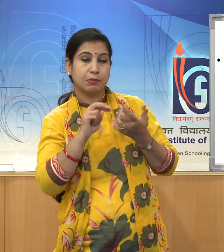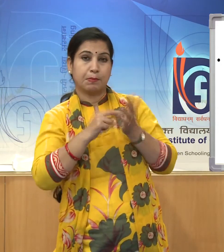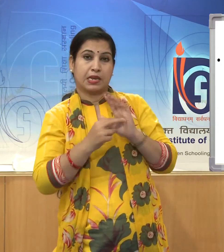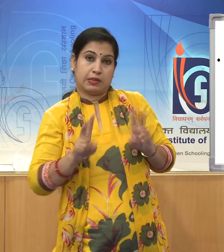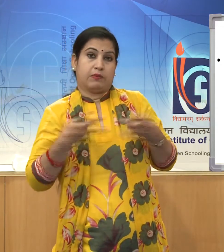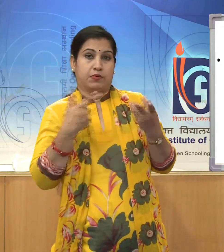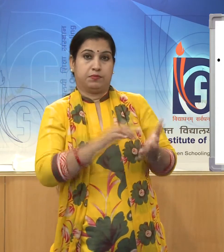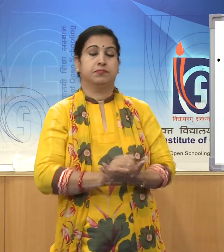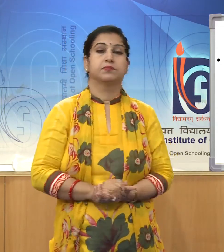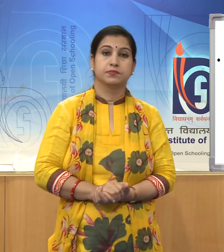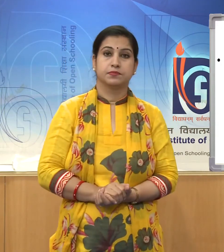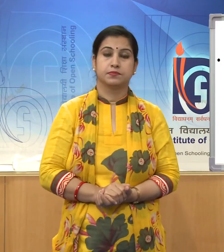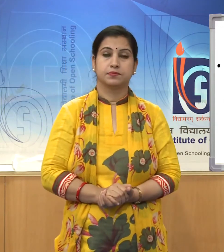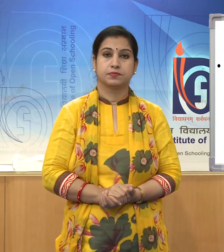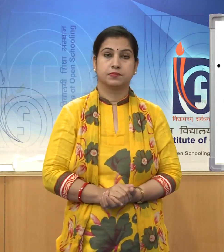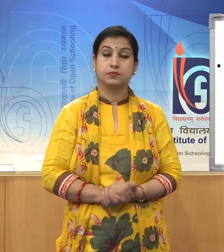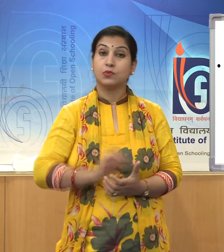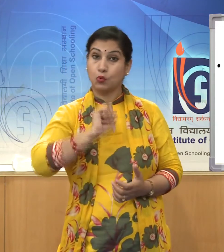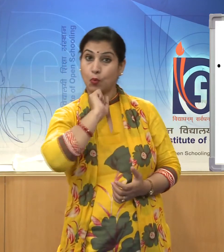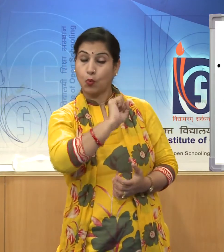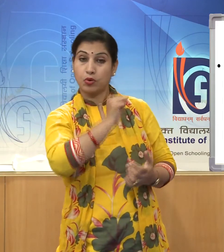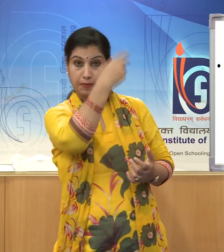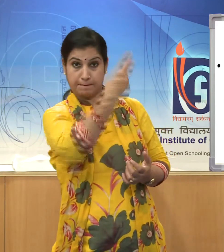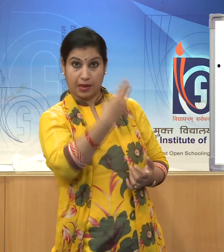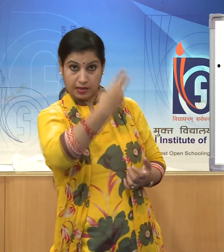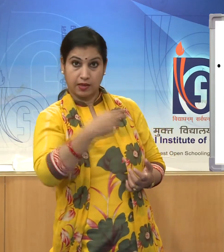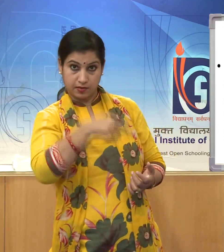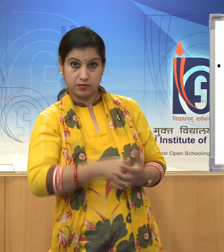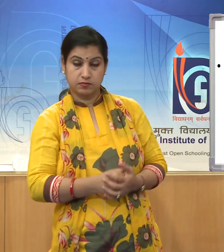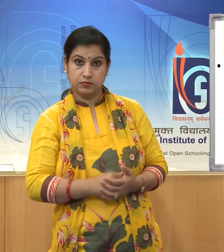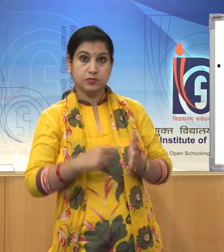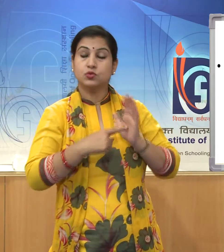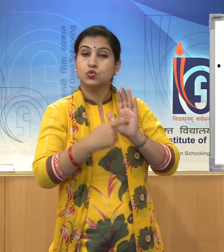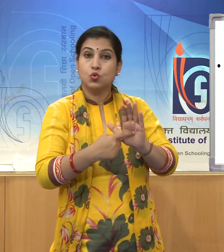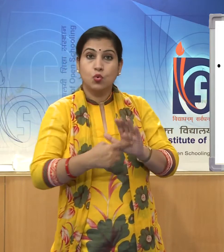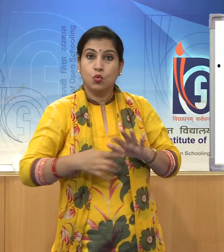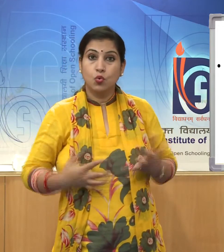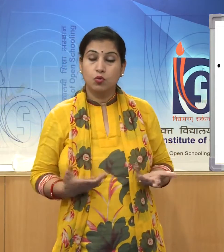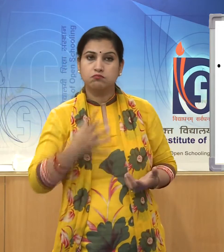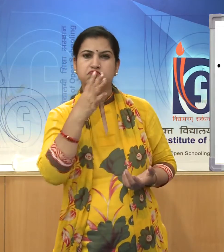language. None of Dali's paintings represent